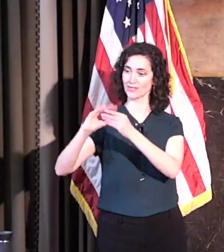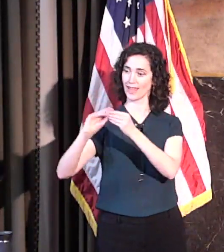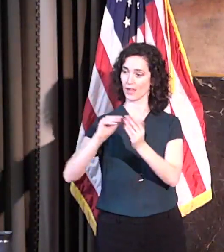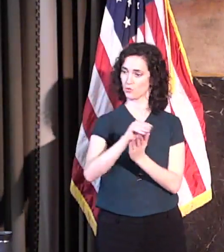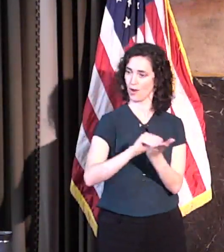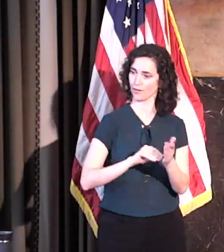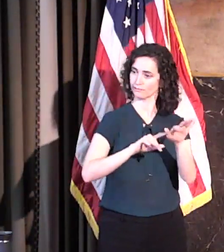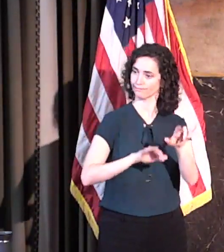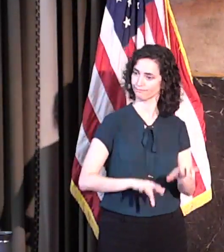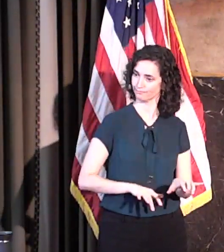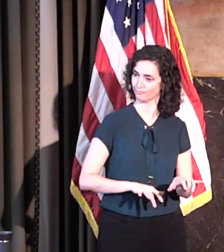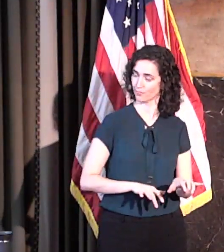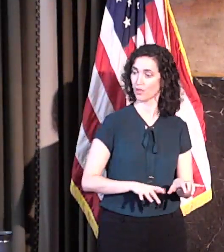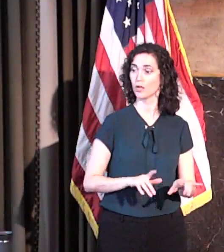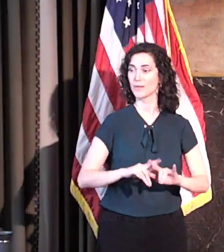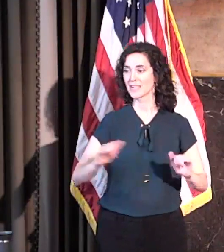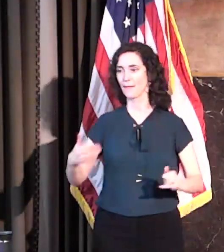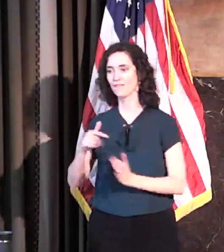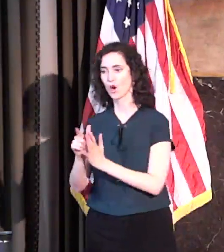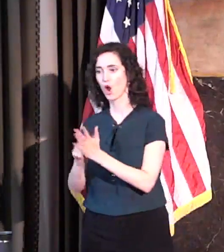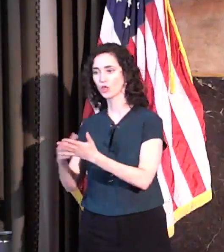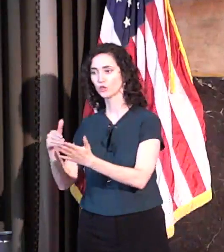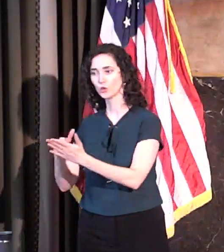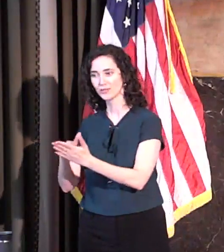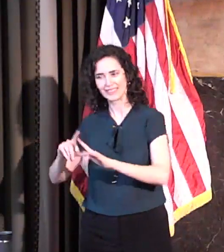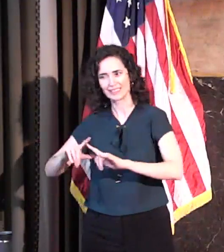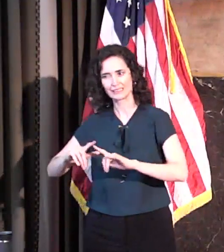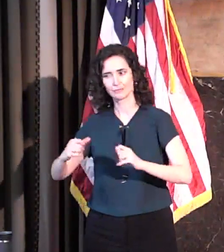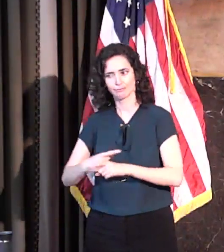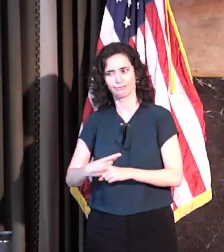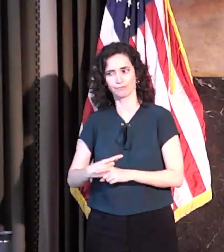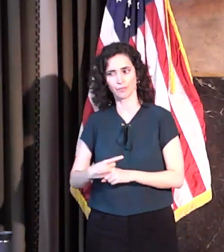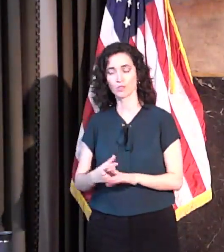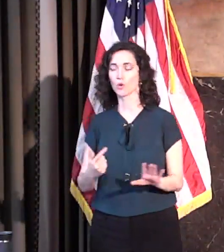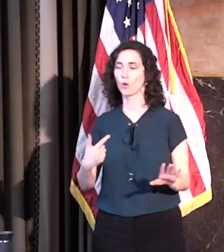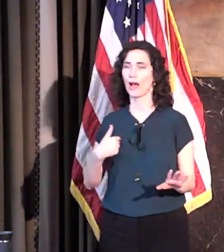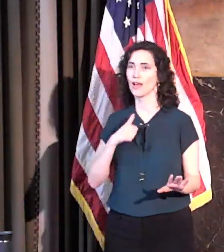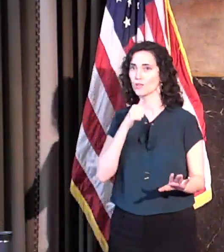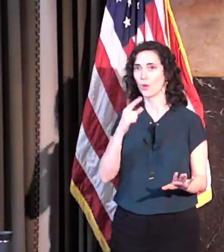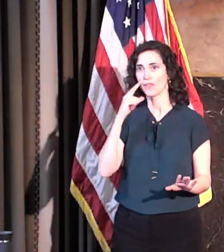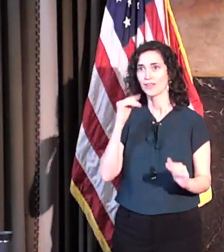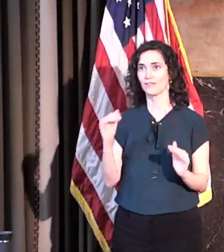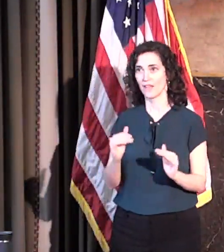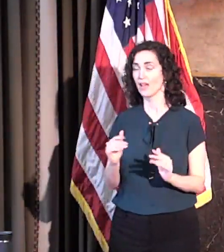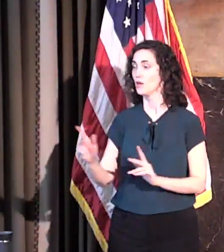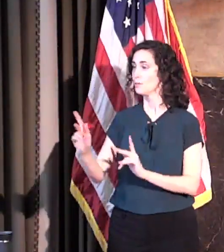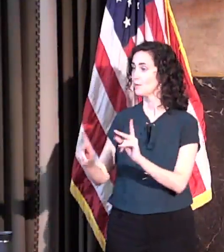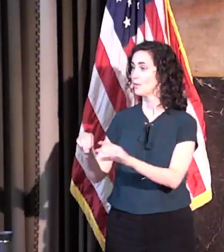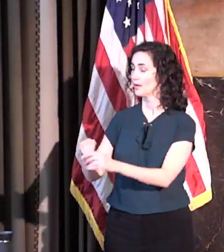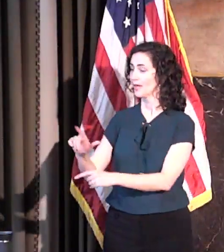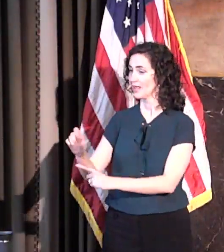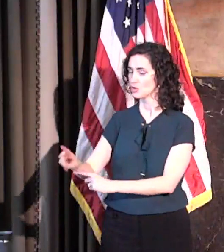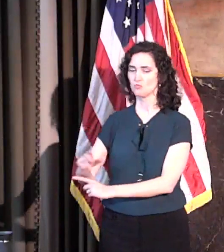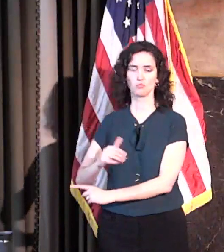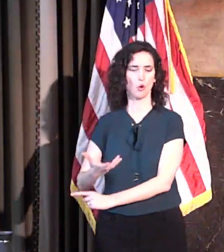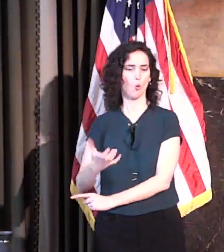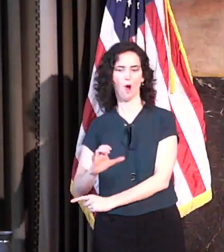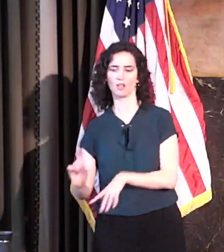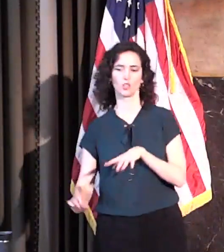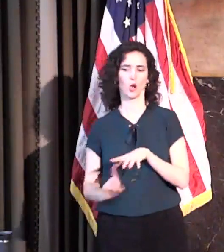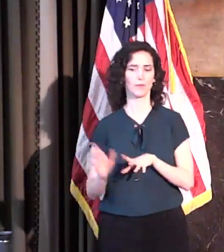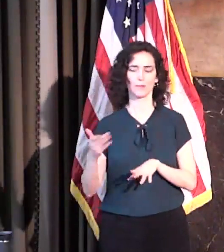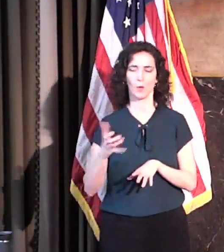the litigation that is now pending. So I don't believe it's fair to say that people at LSU were unwilling to come forward and